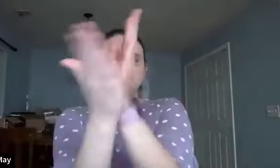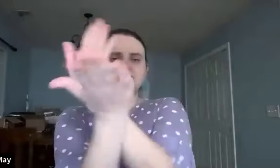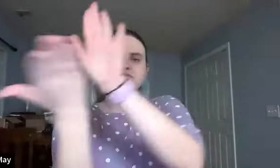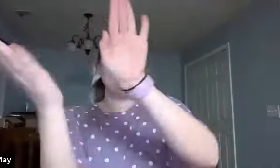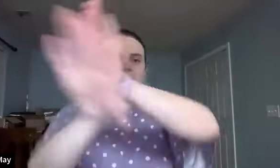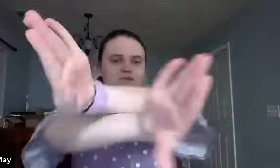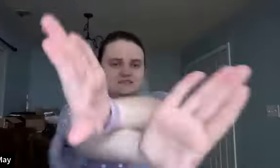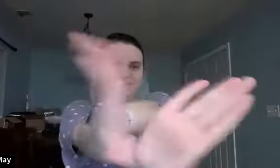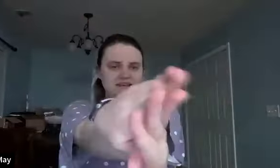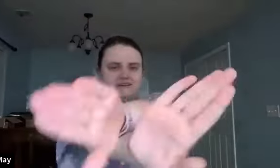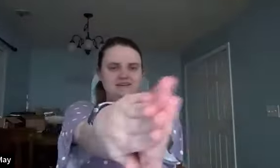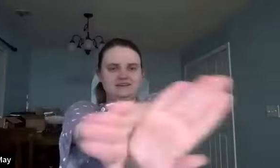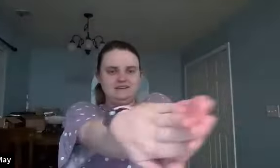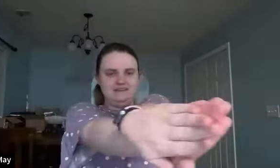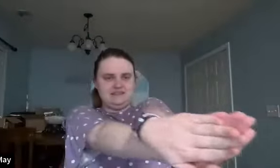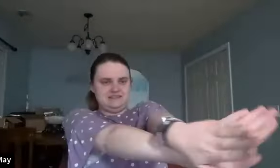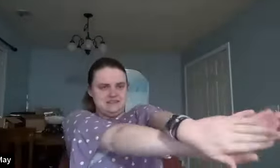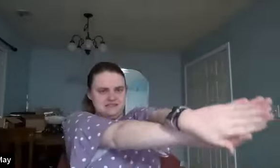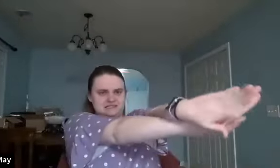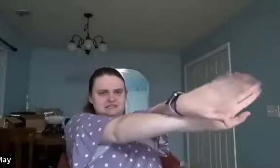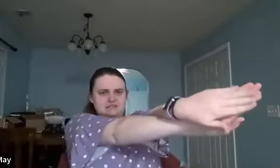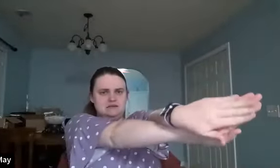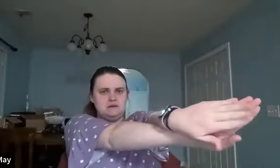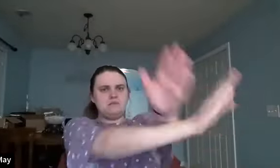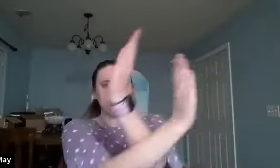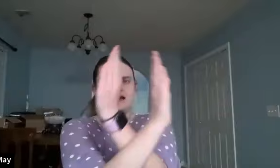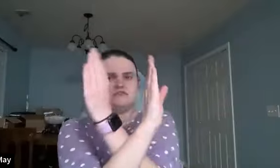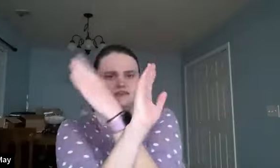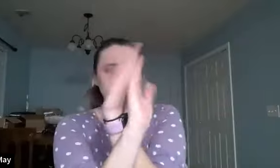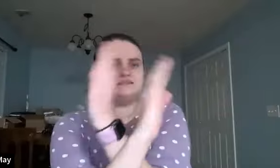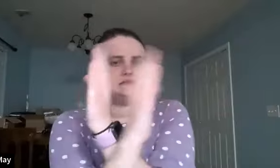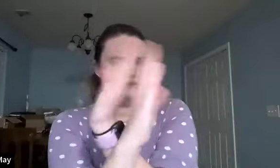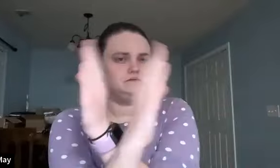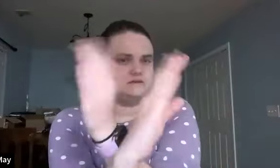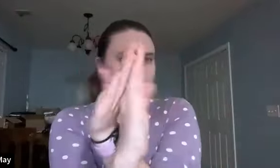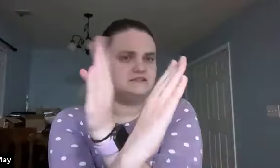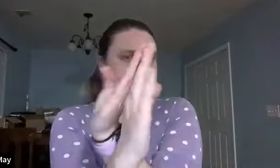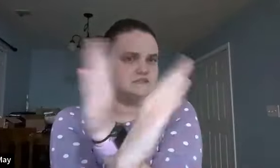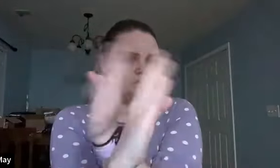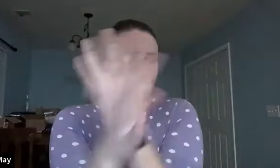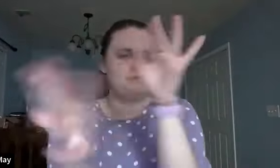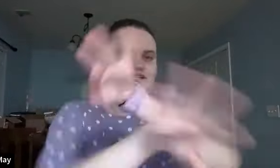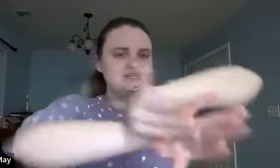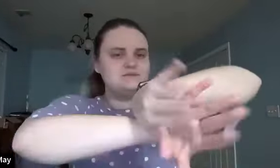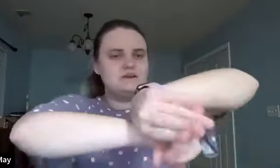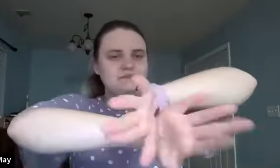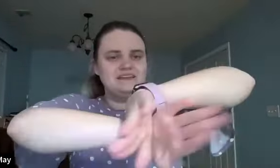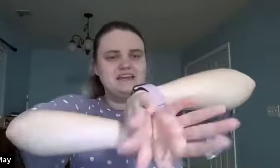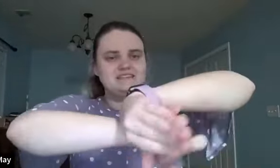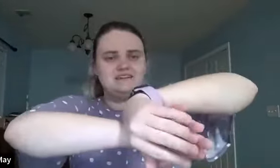Sometimes my brain wants to be like, it's this, but I think I've seen this one. My brain just keeps wanting to be like, it has to